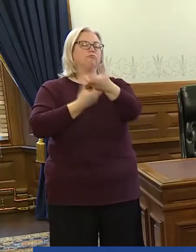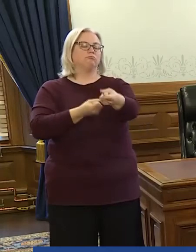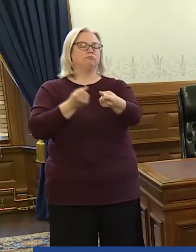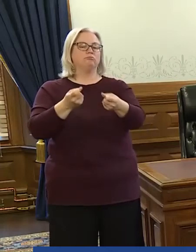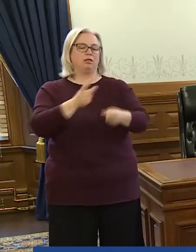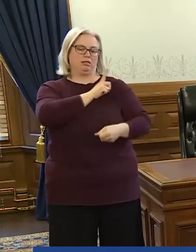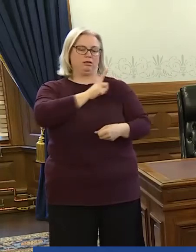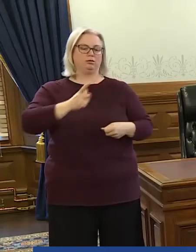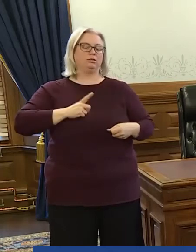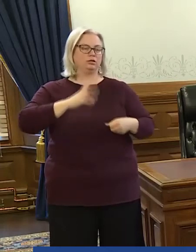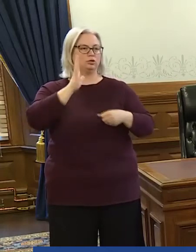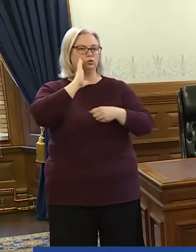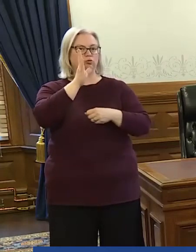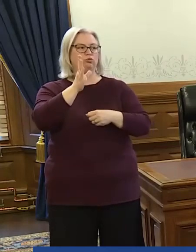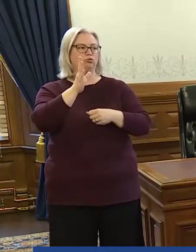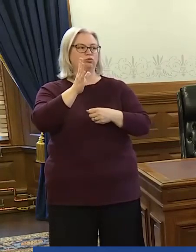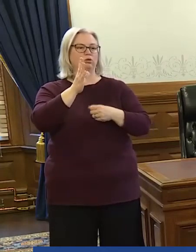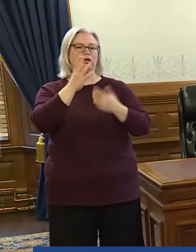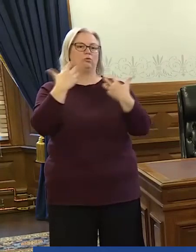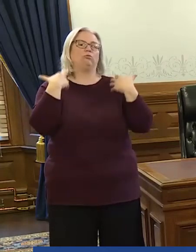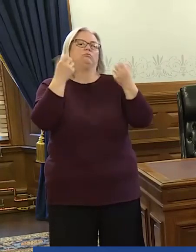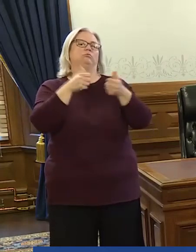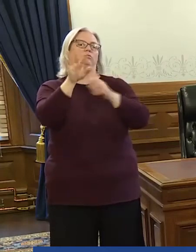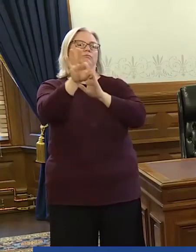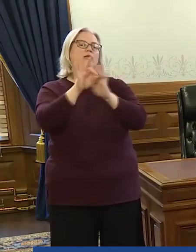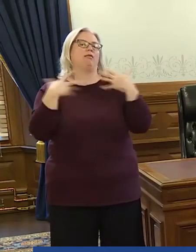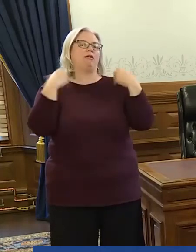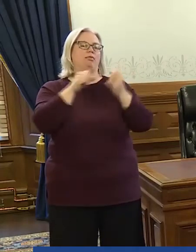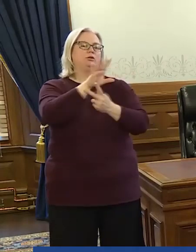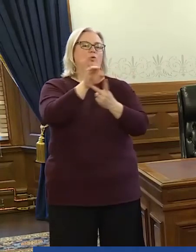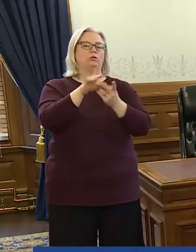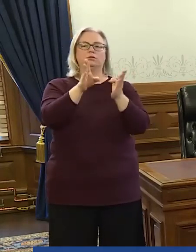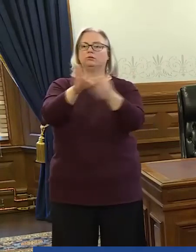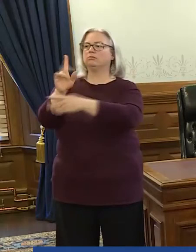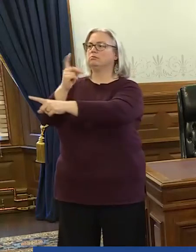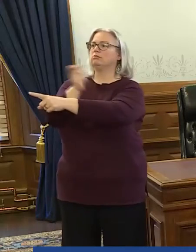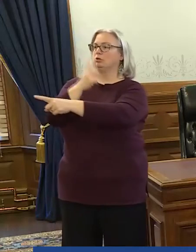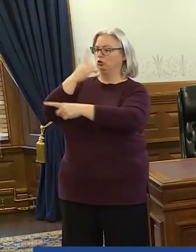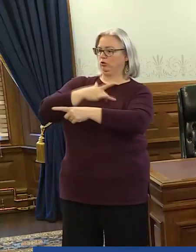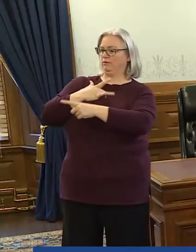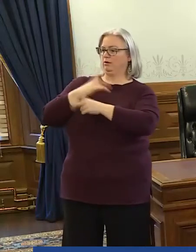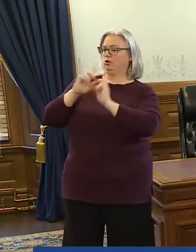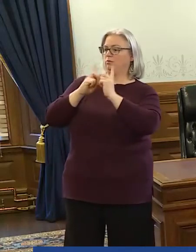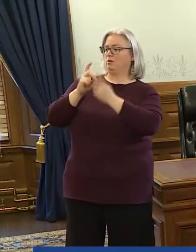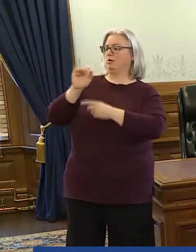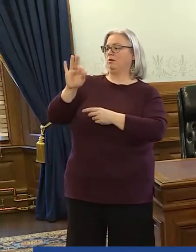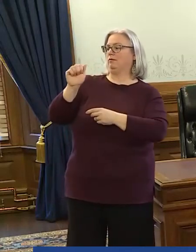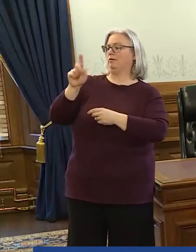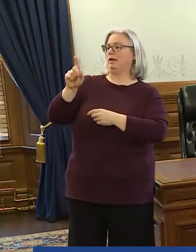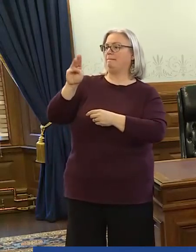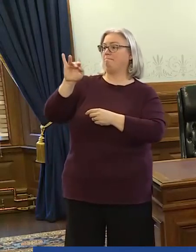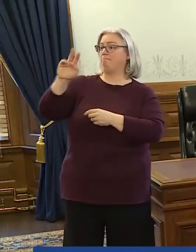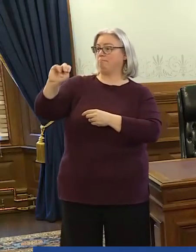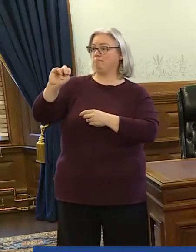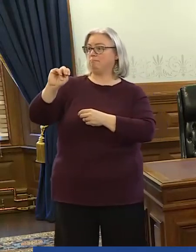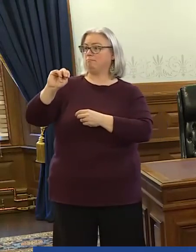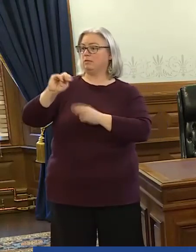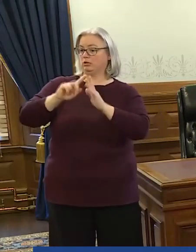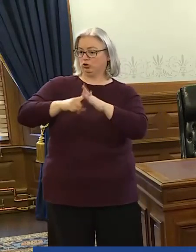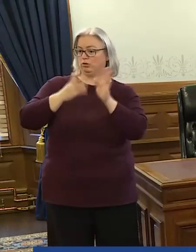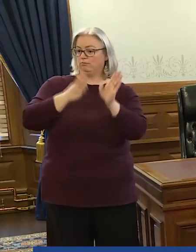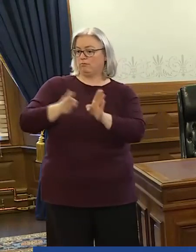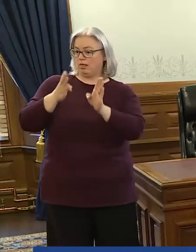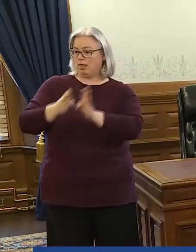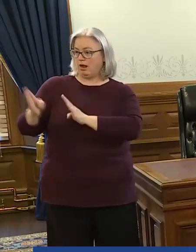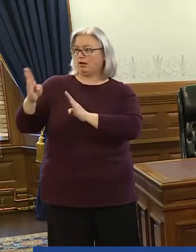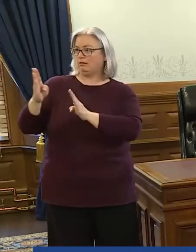do the healthy thing. Governor, do you think the Department of Administration has begun planning